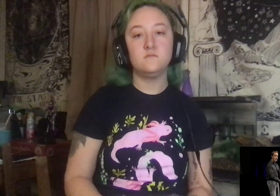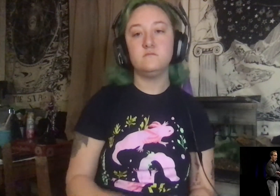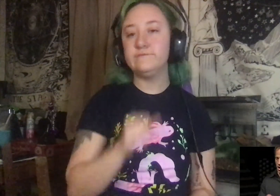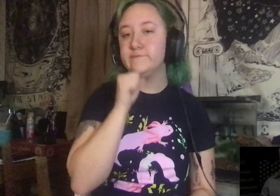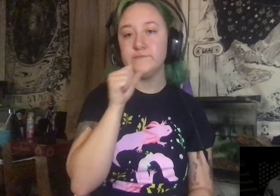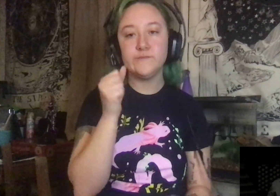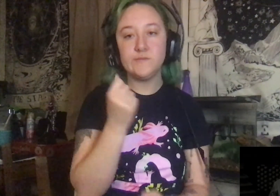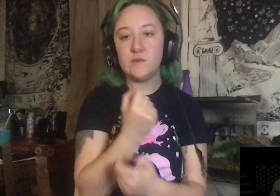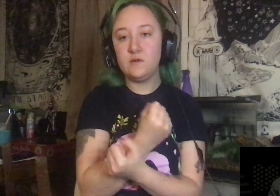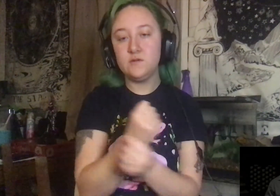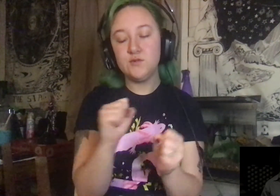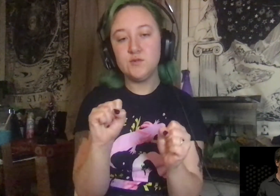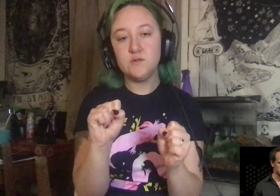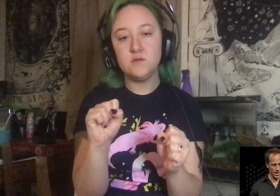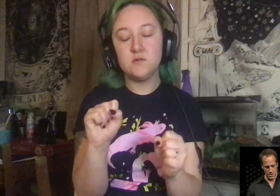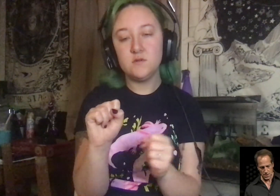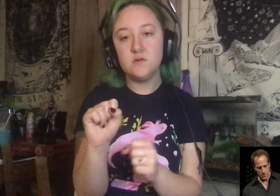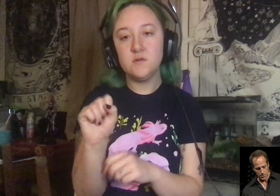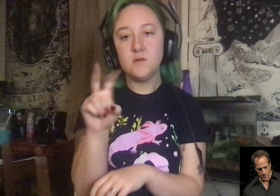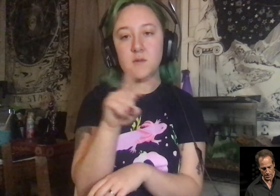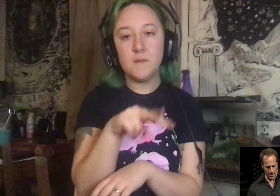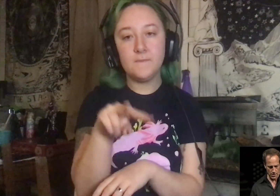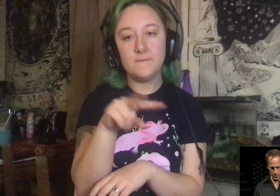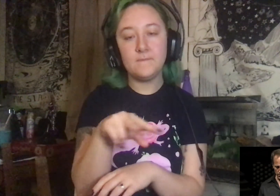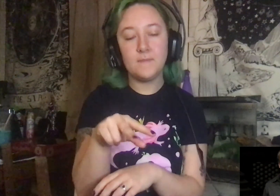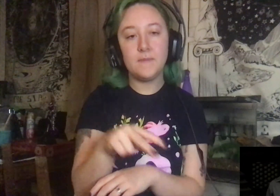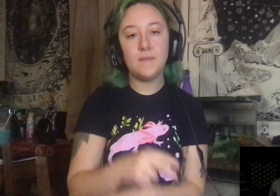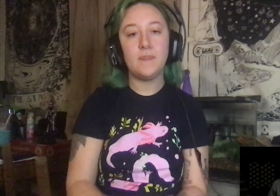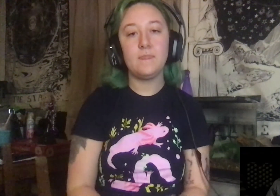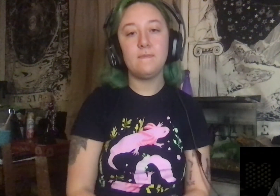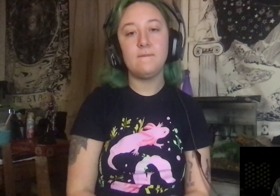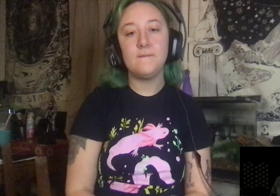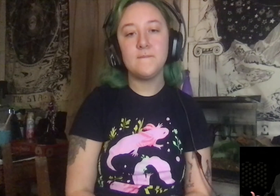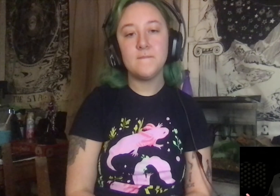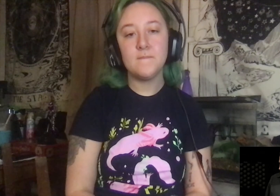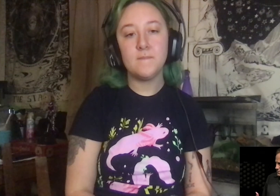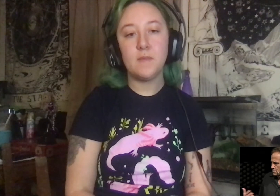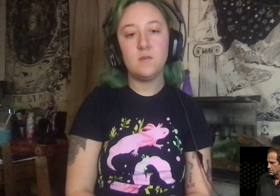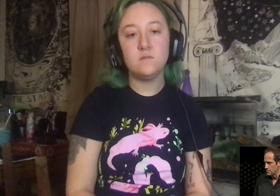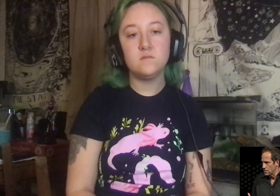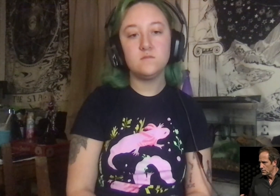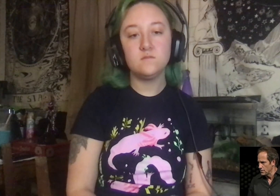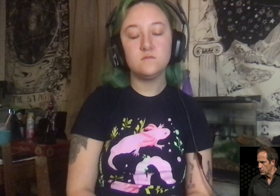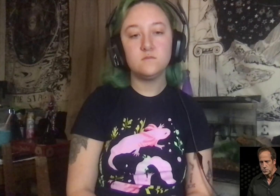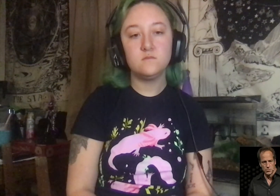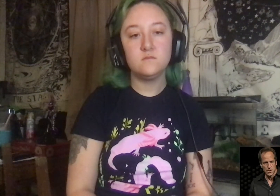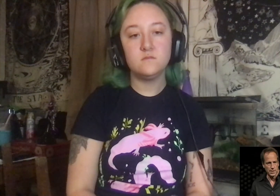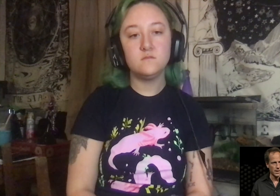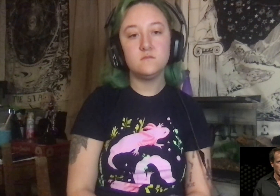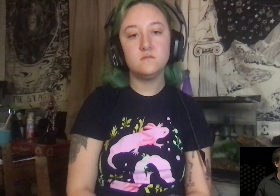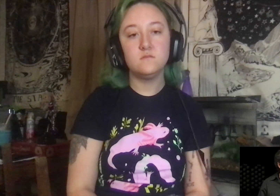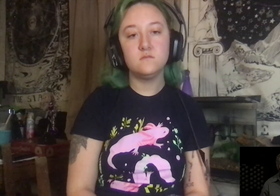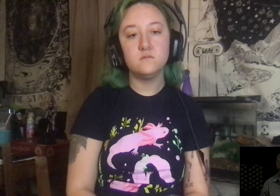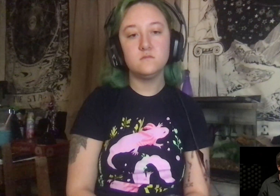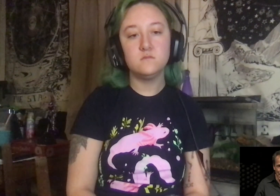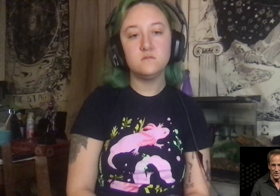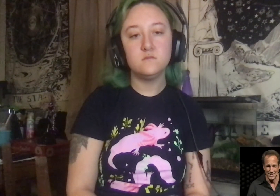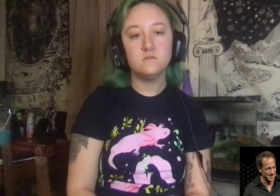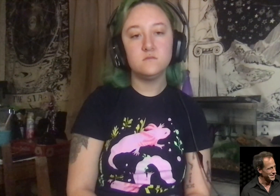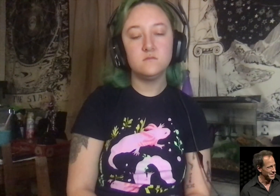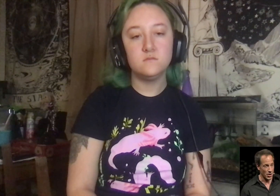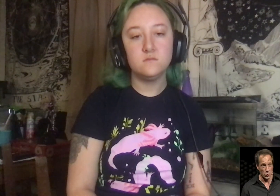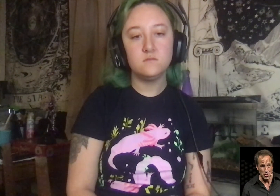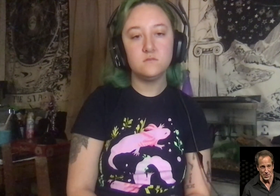ocean. Unspeakably dangerous. I scamper down, I go into the wheelhouse, and I say with some level of, incredulity,